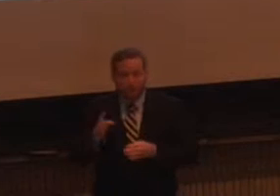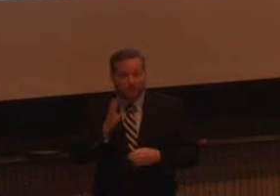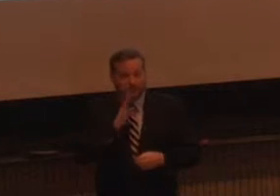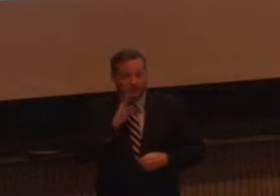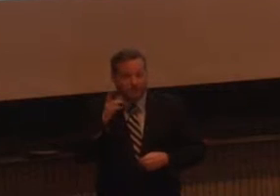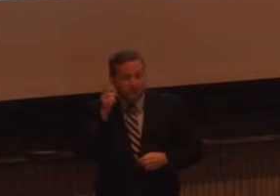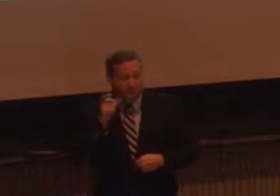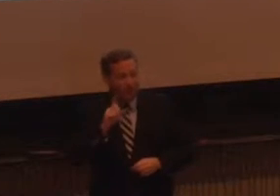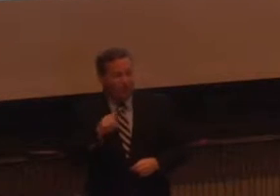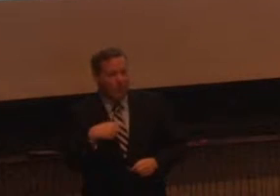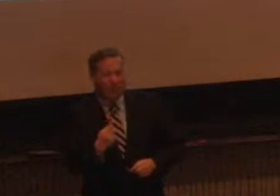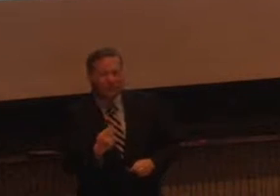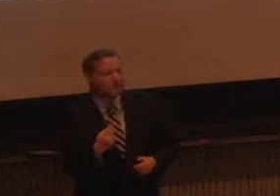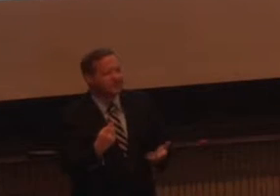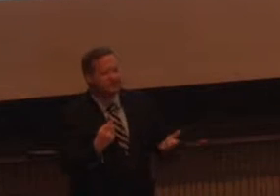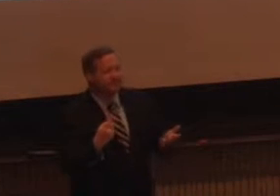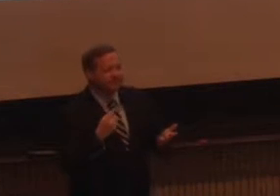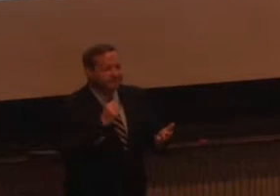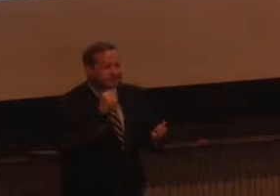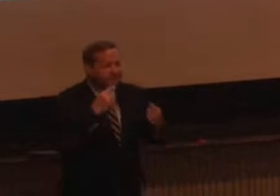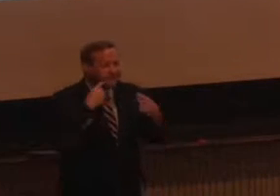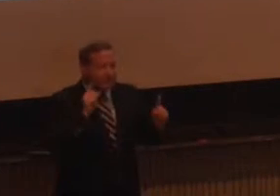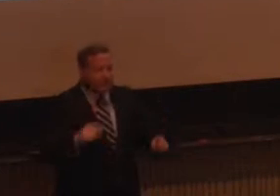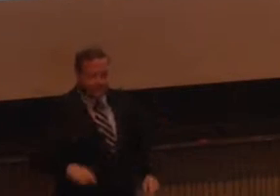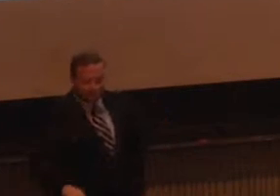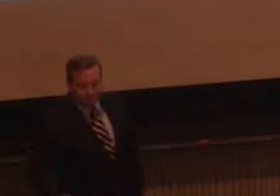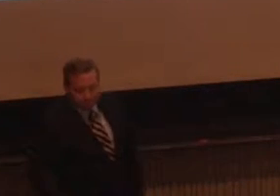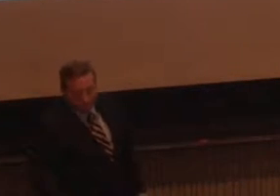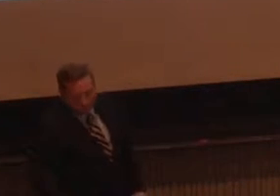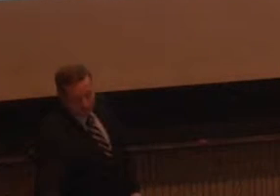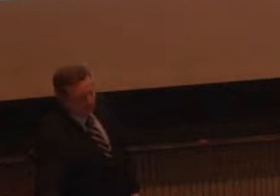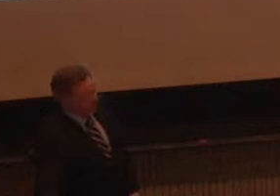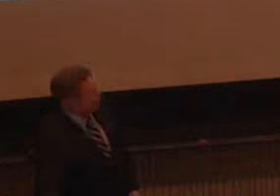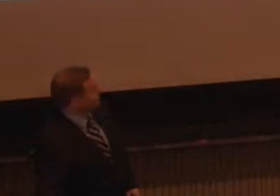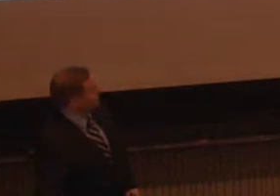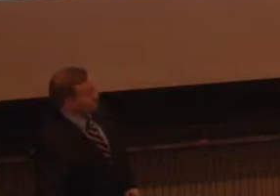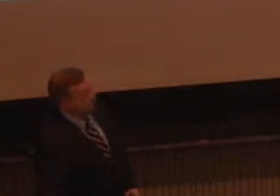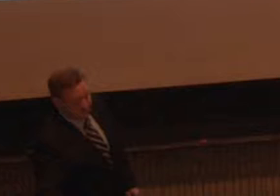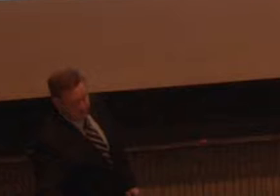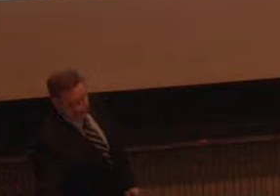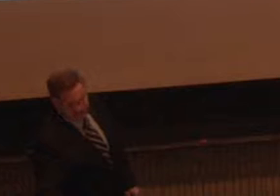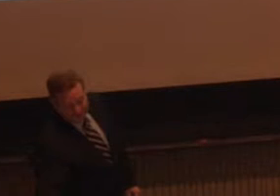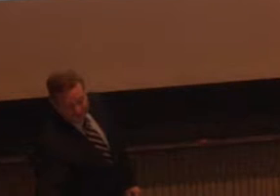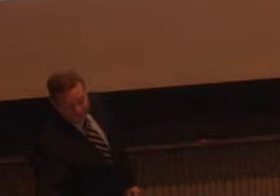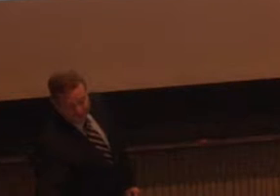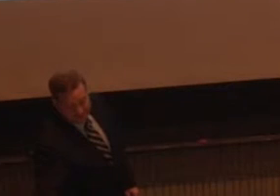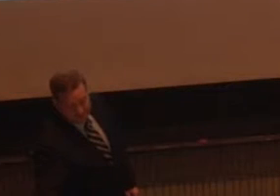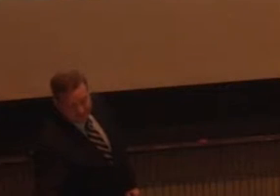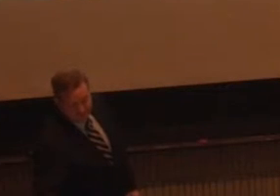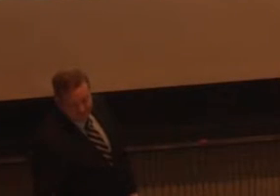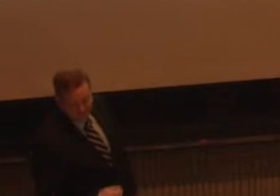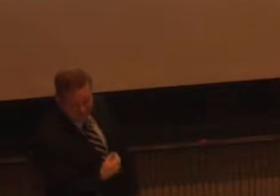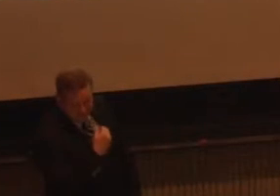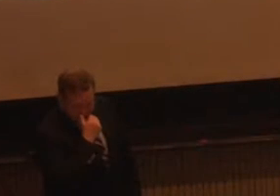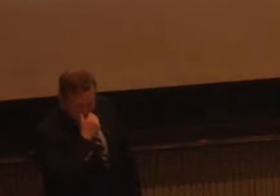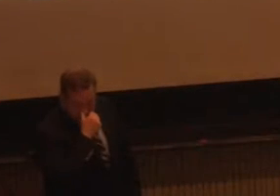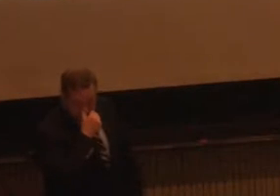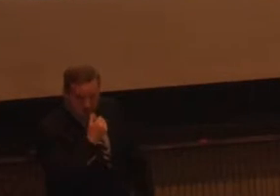now. People who have an implant don't necessarily immediately develop the skills to both hear